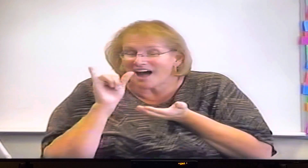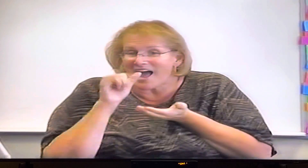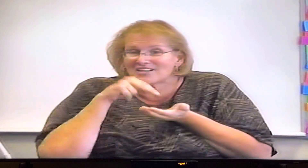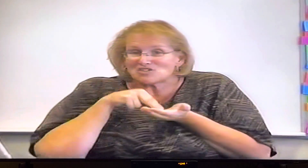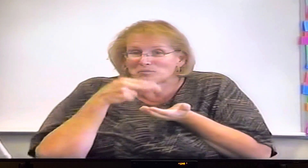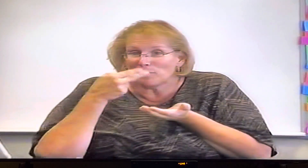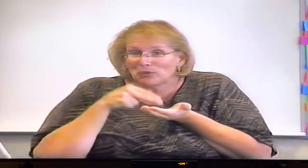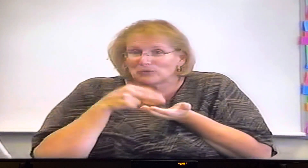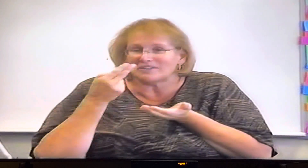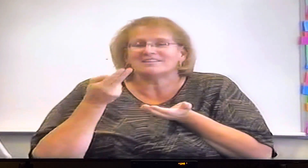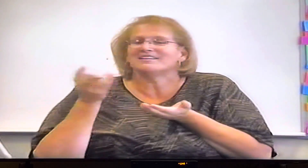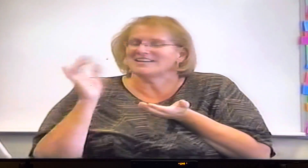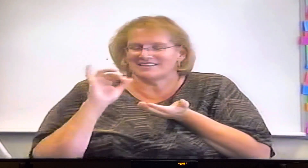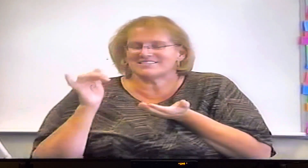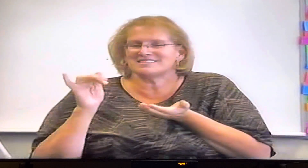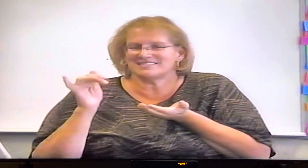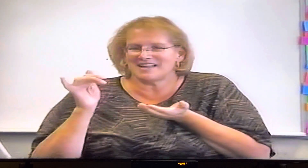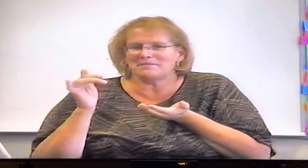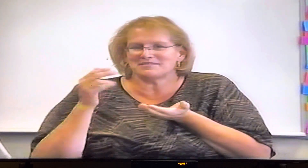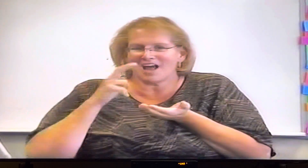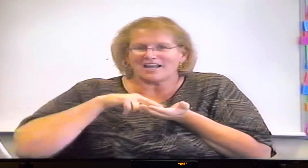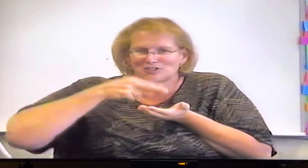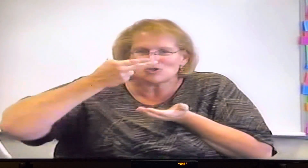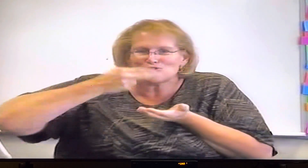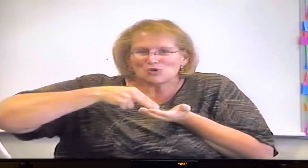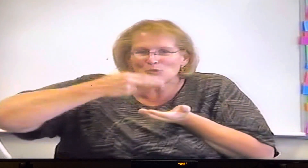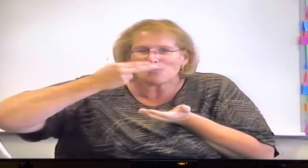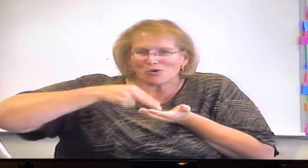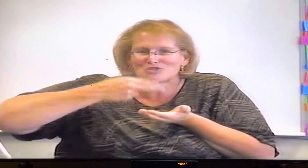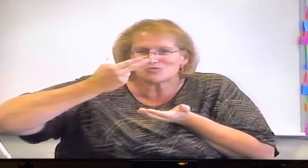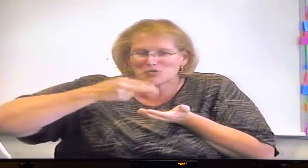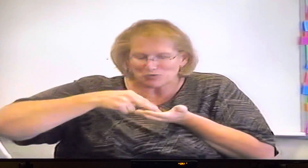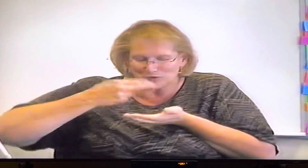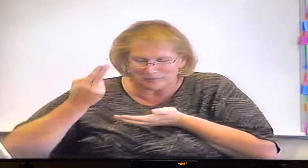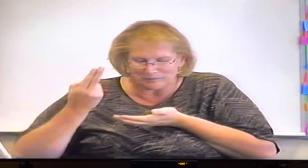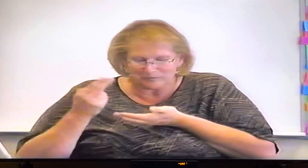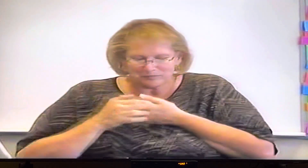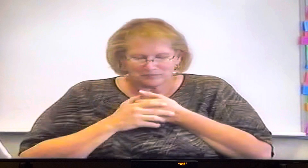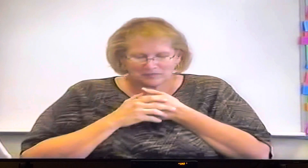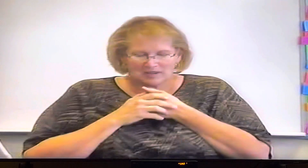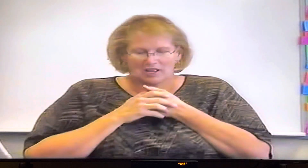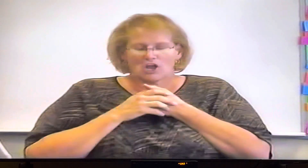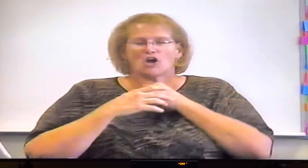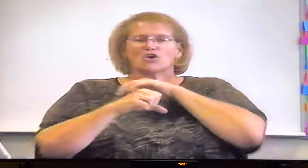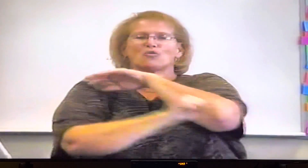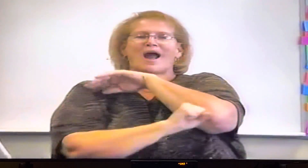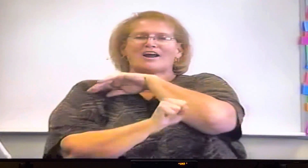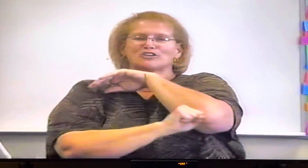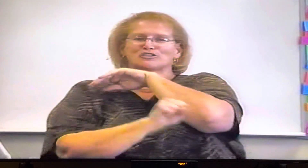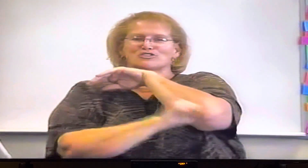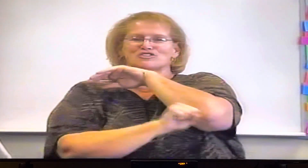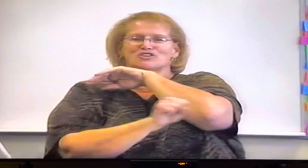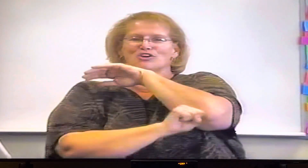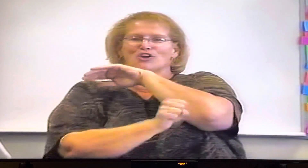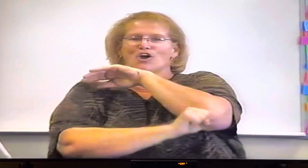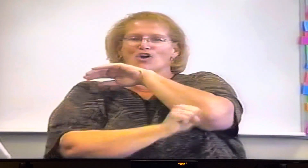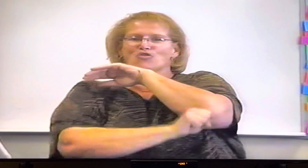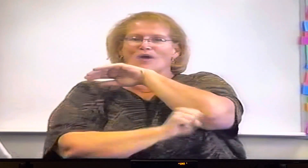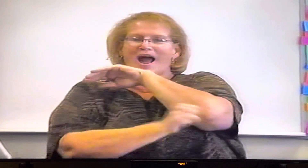like spoon. It is the same sign, soup or spoon. crackers.